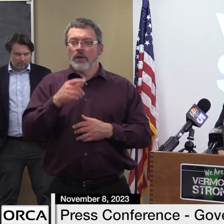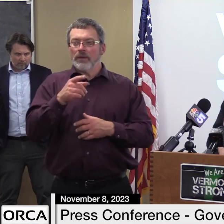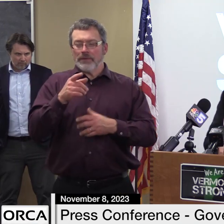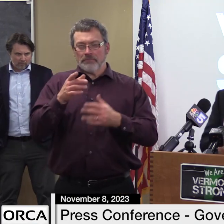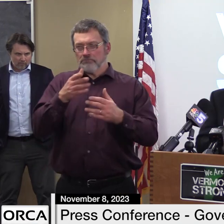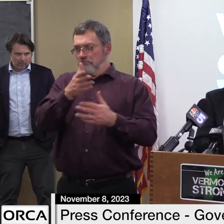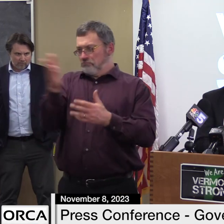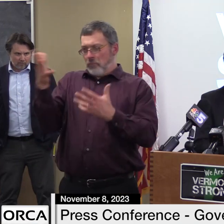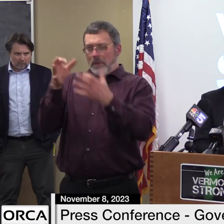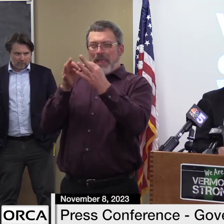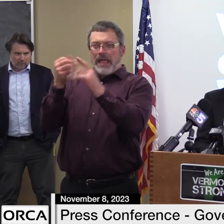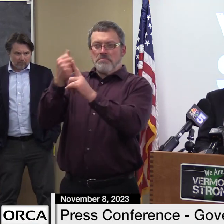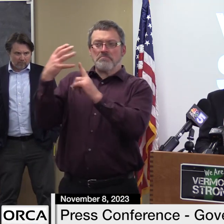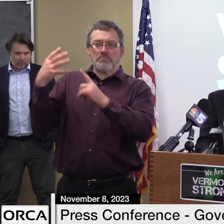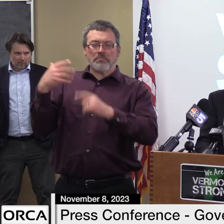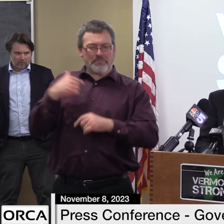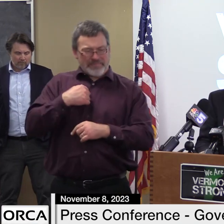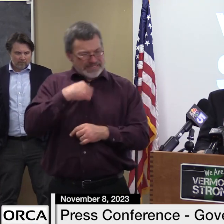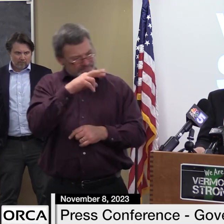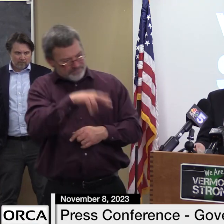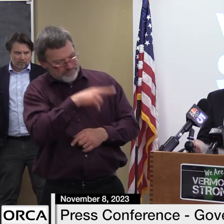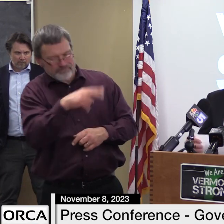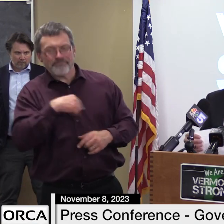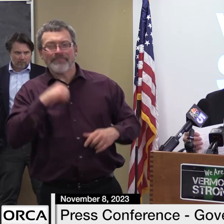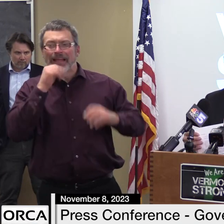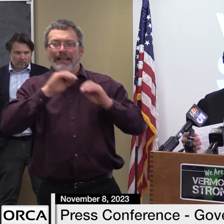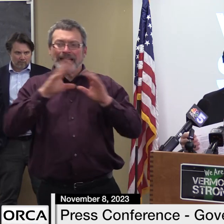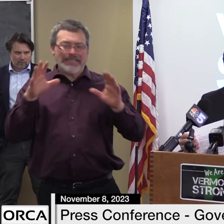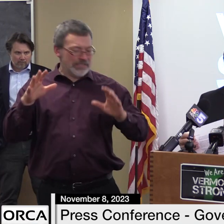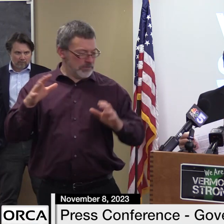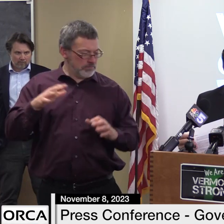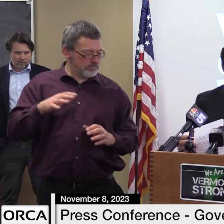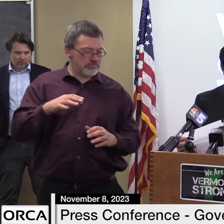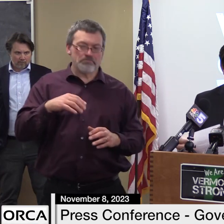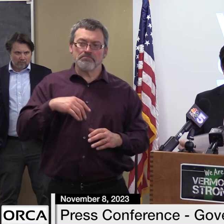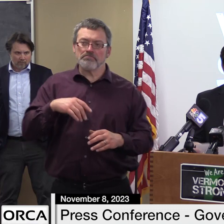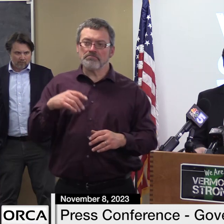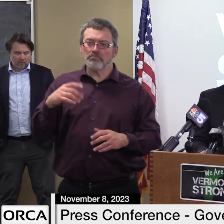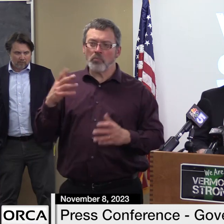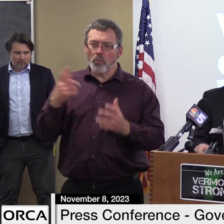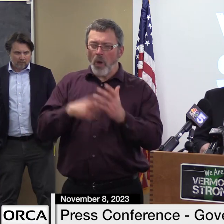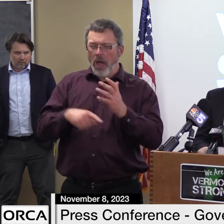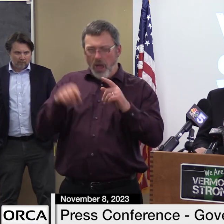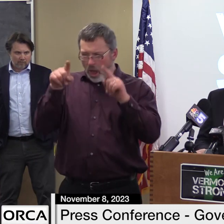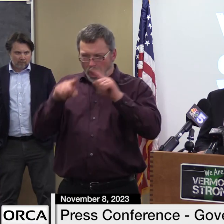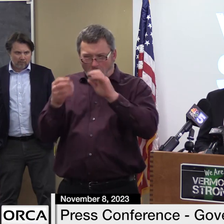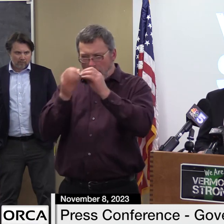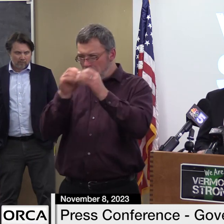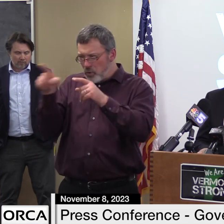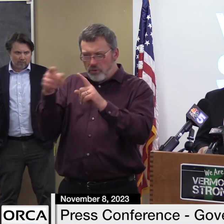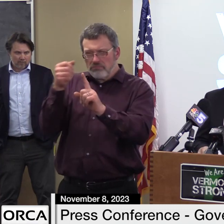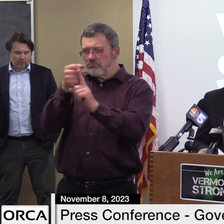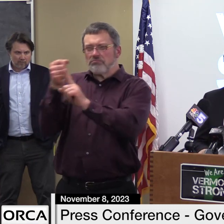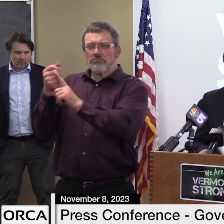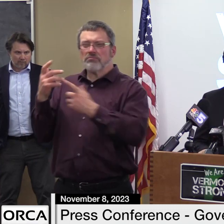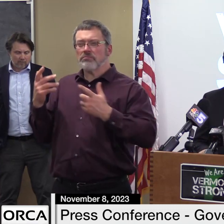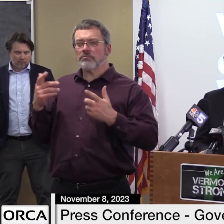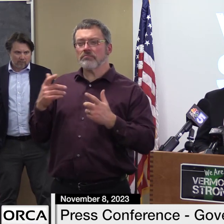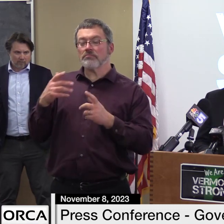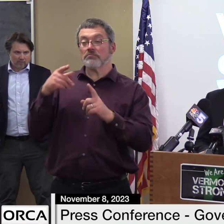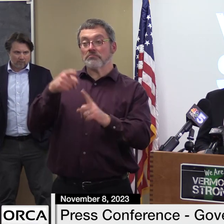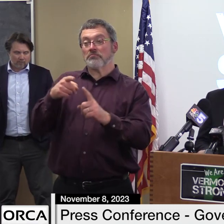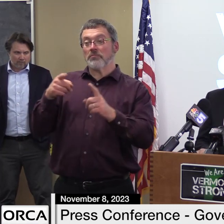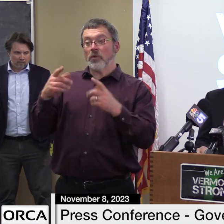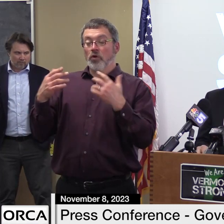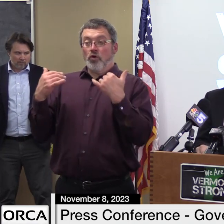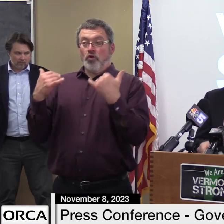of them are like me and won't fully understand what the math transfers to, I'd like to ask you about the current unit